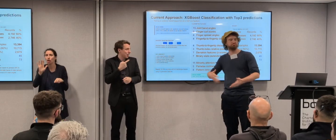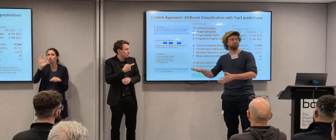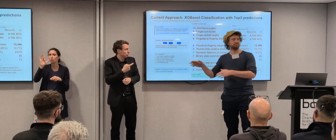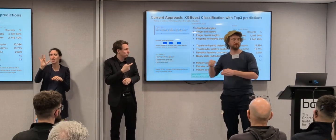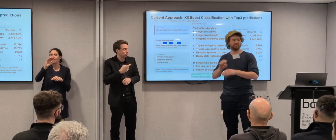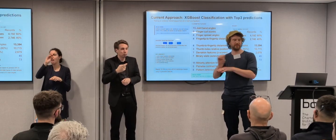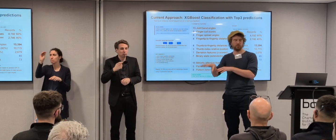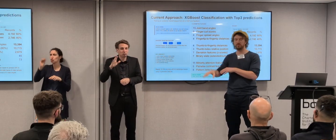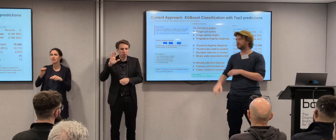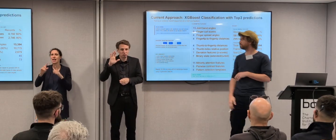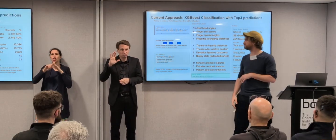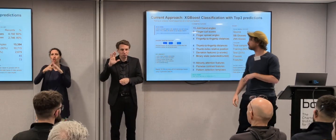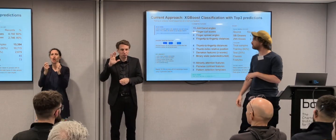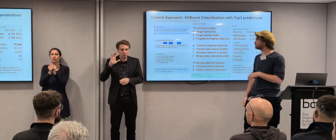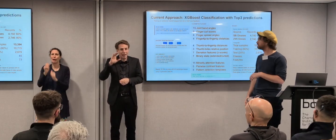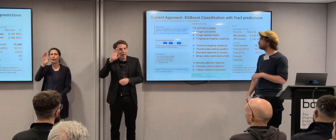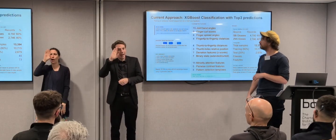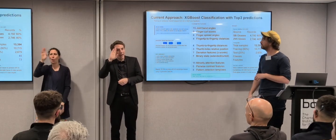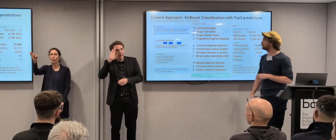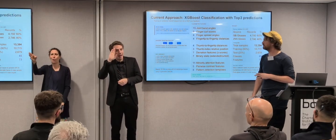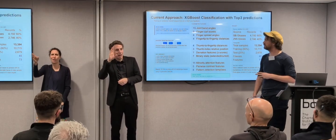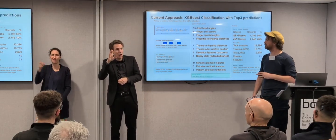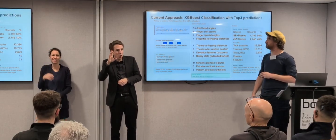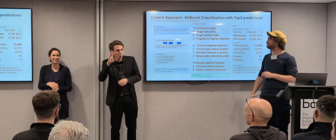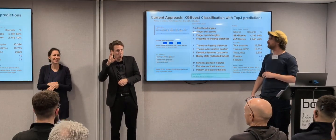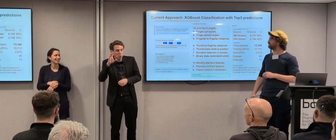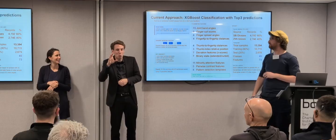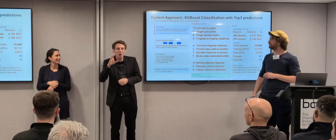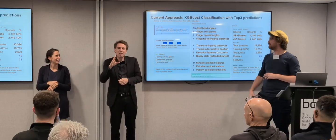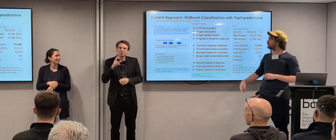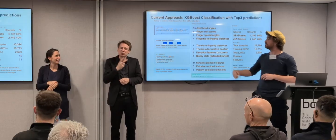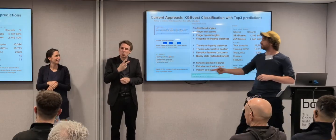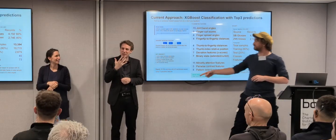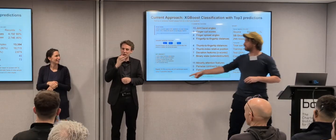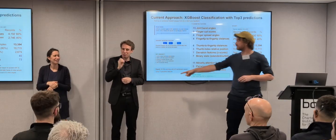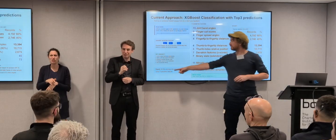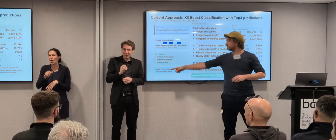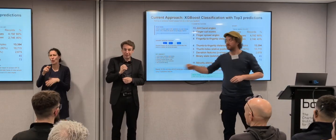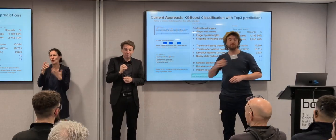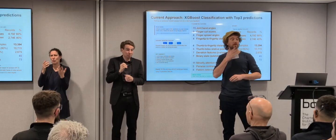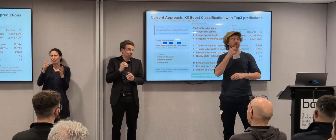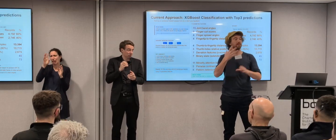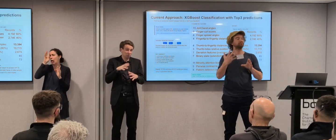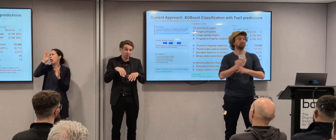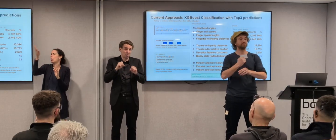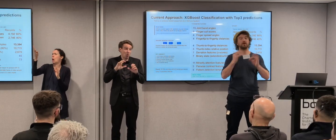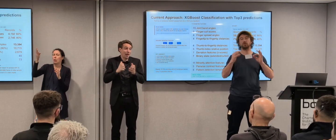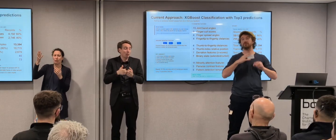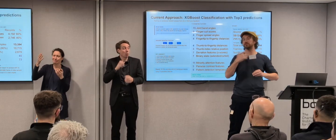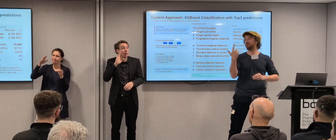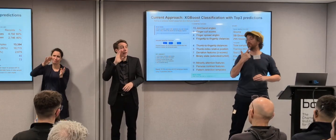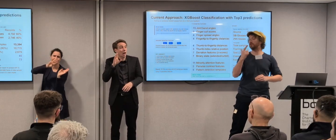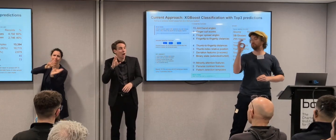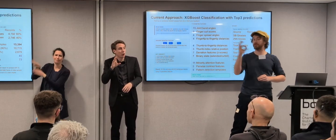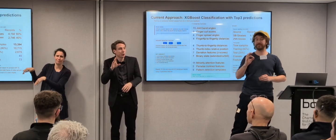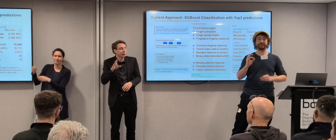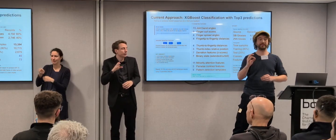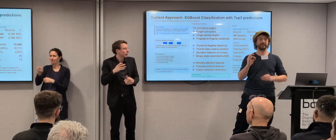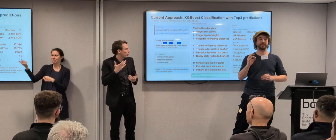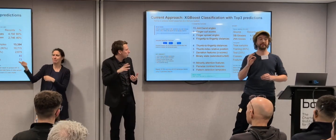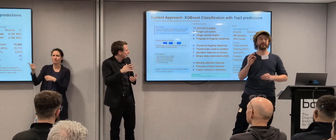25% of the time it starts with hello. So those data points we just neglected in this